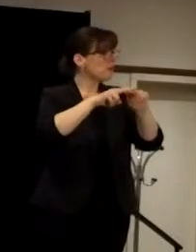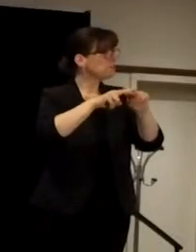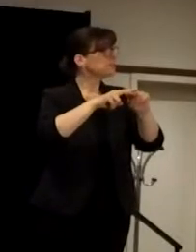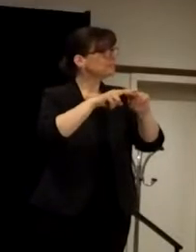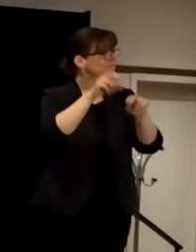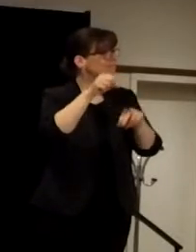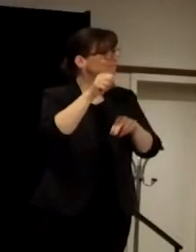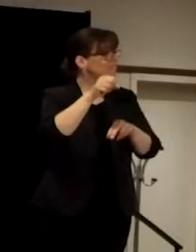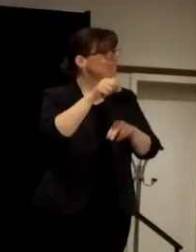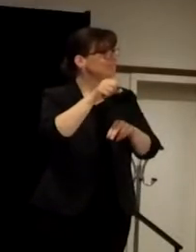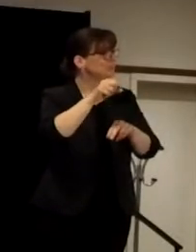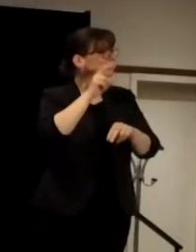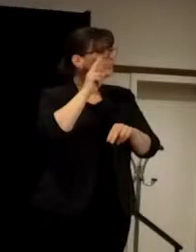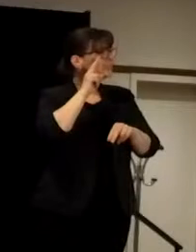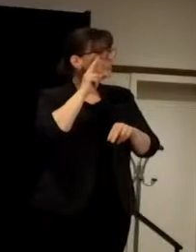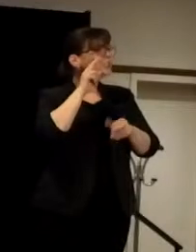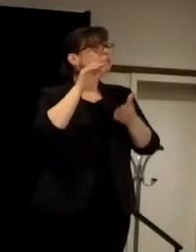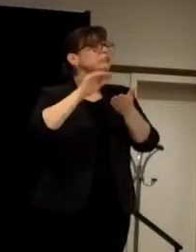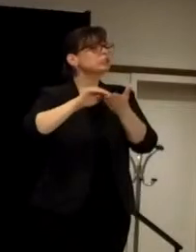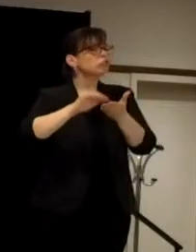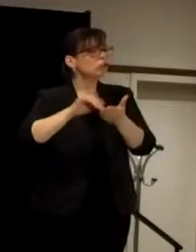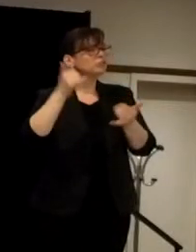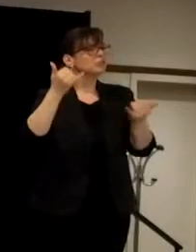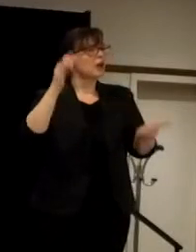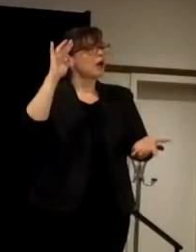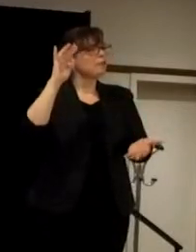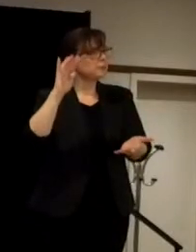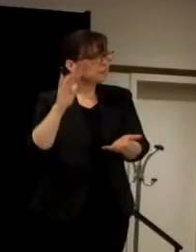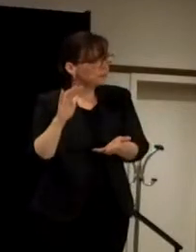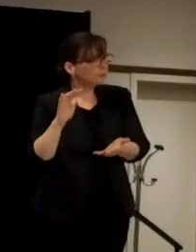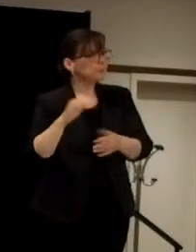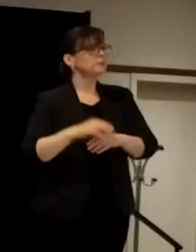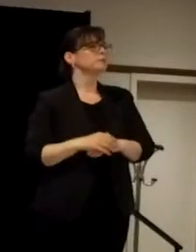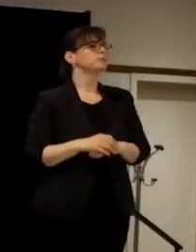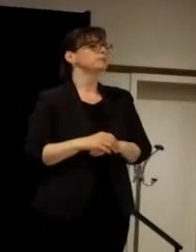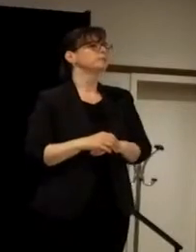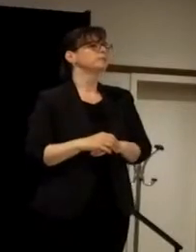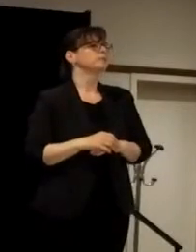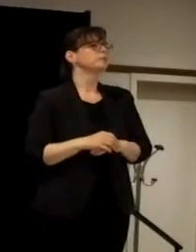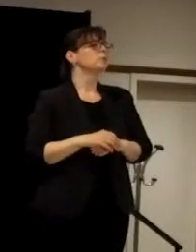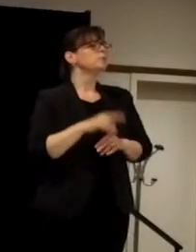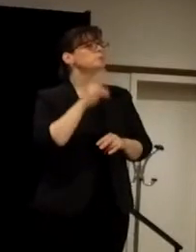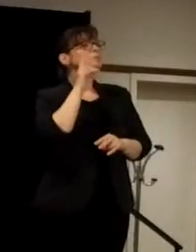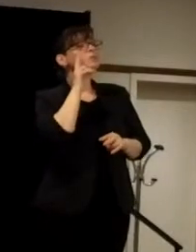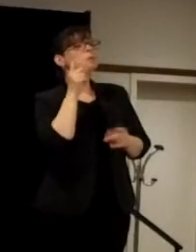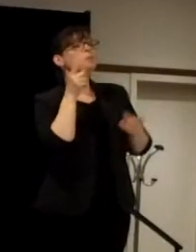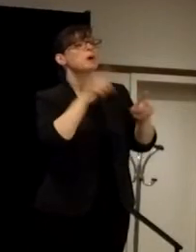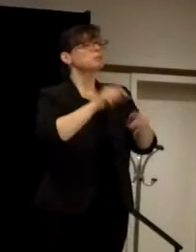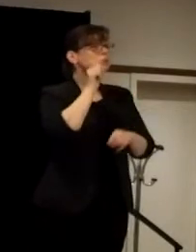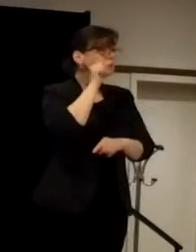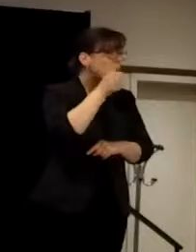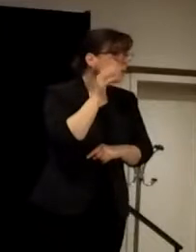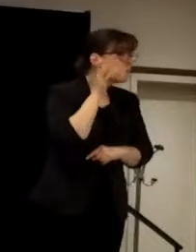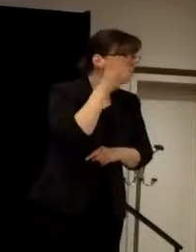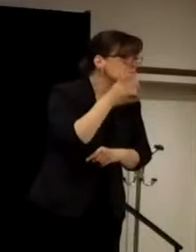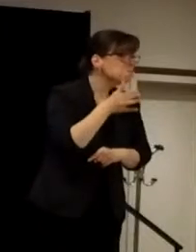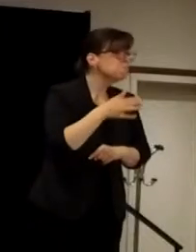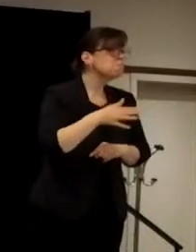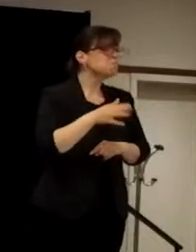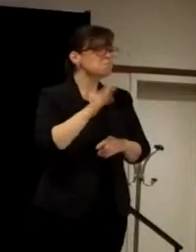how they do on discharges. Usually today it's slow discharging over the weekend, so we'll see what tomorrow's number will probably be a little more